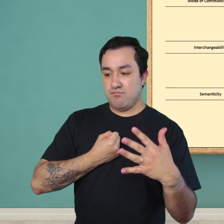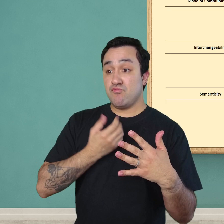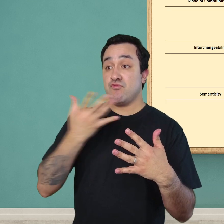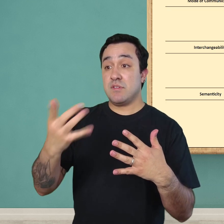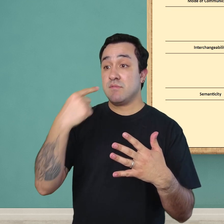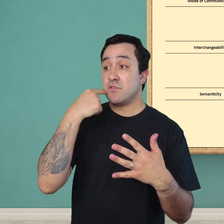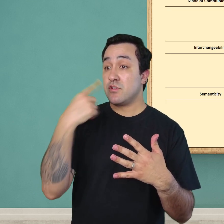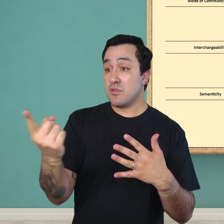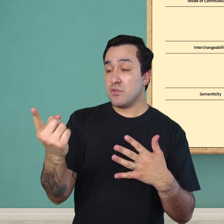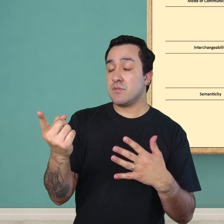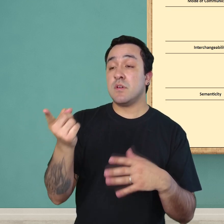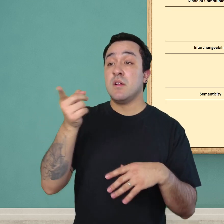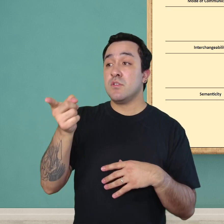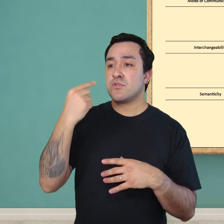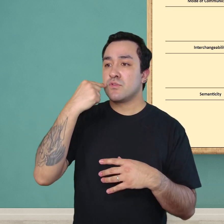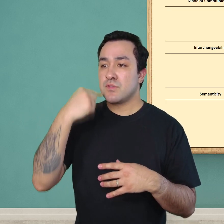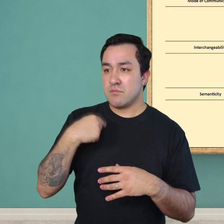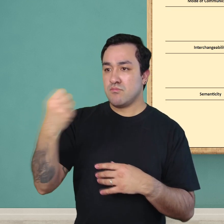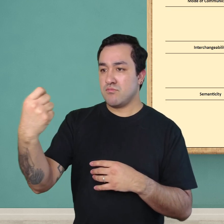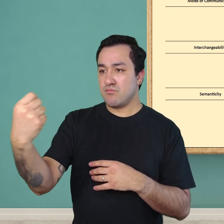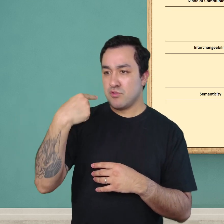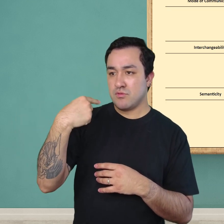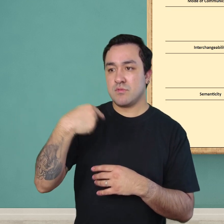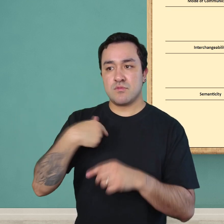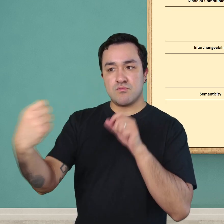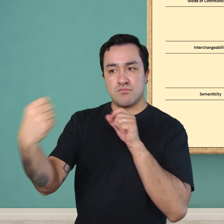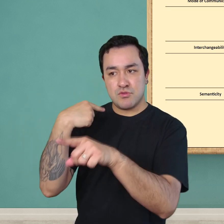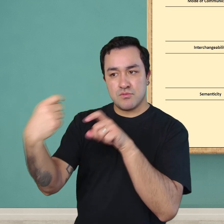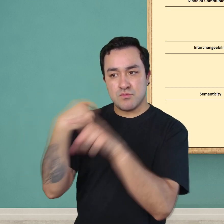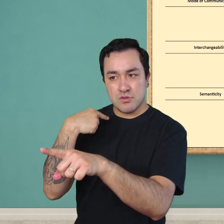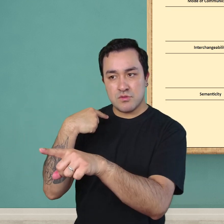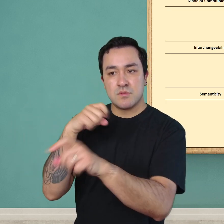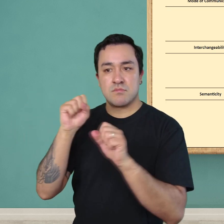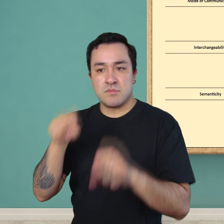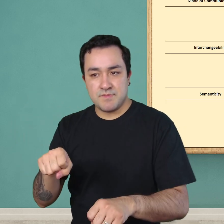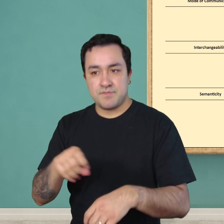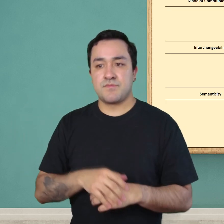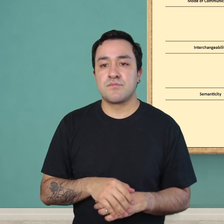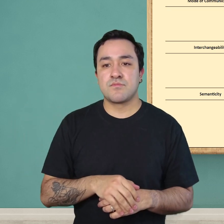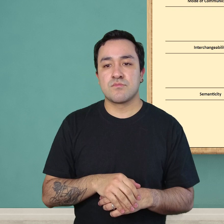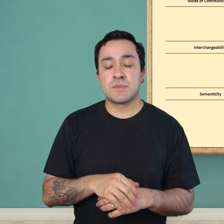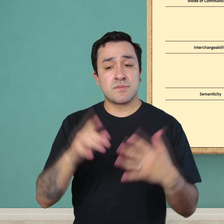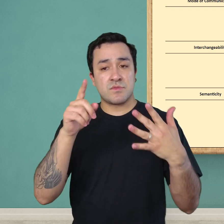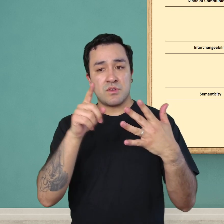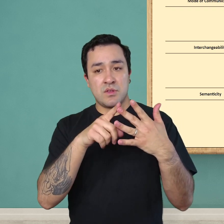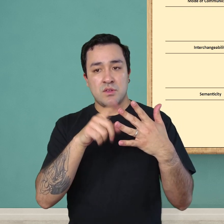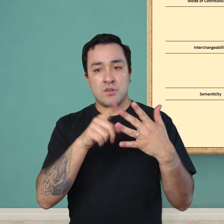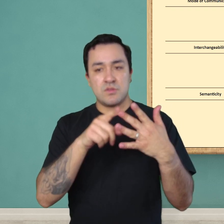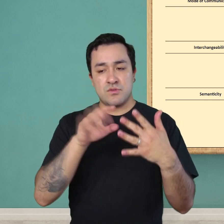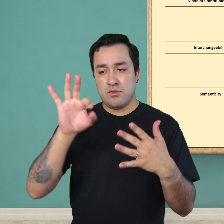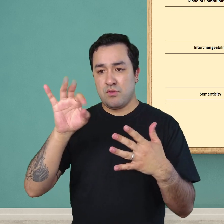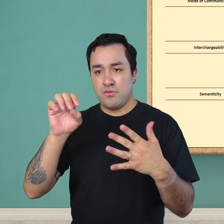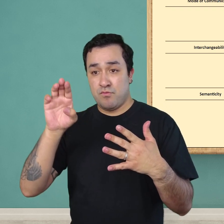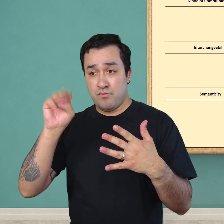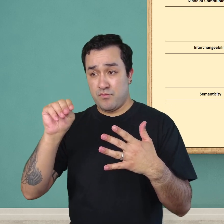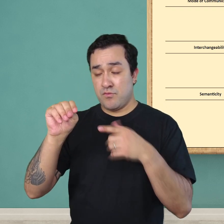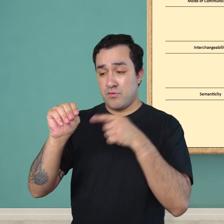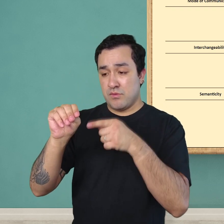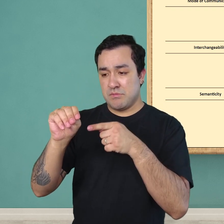express a message to you and you can express a message to me. Two-way communication is a must. Third, the forms